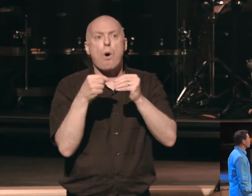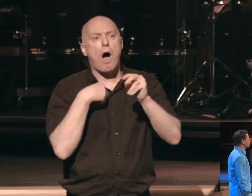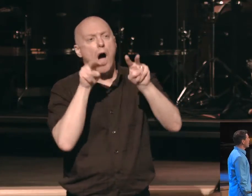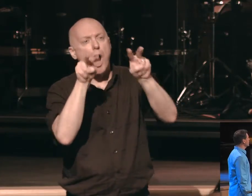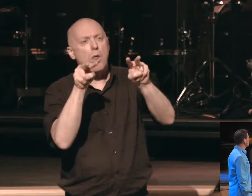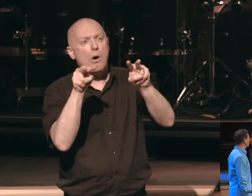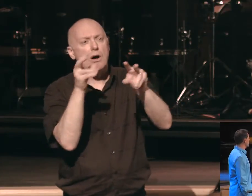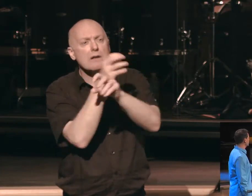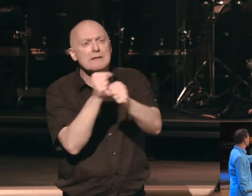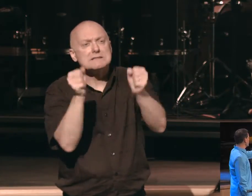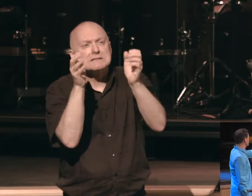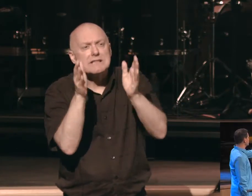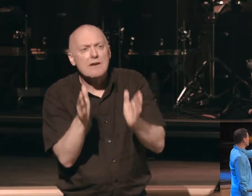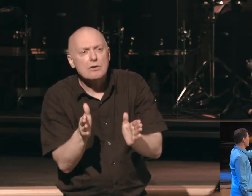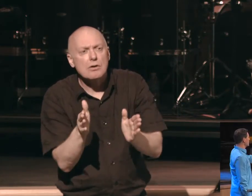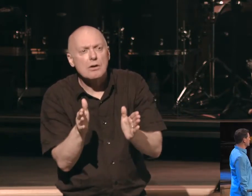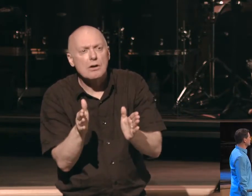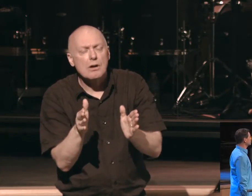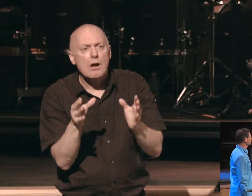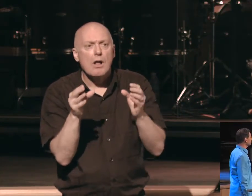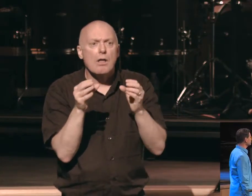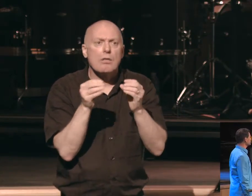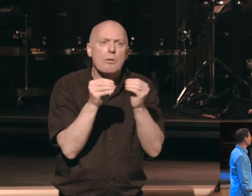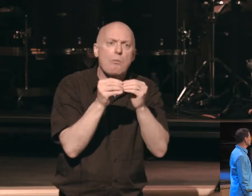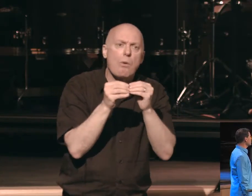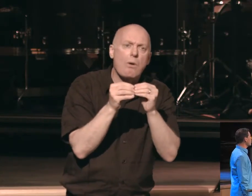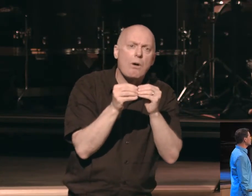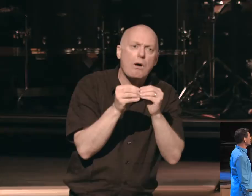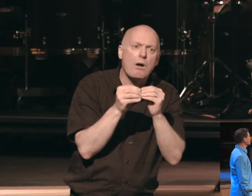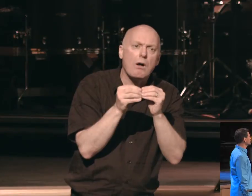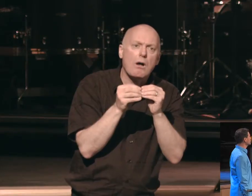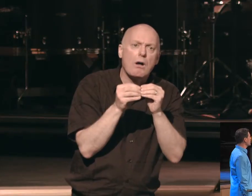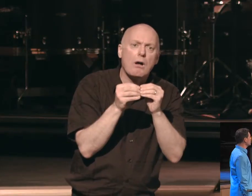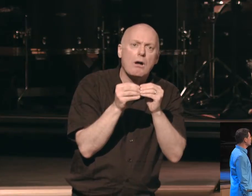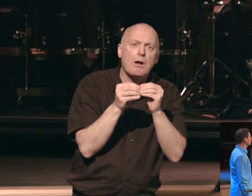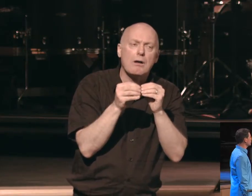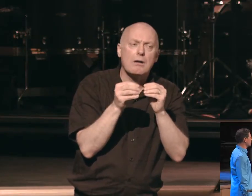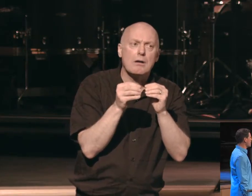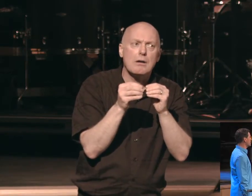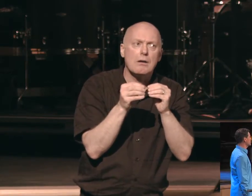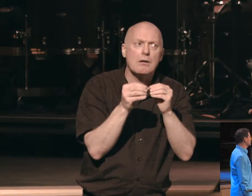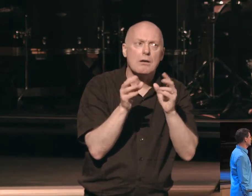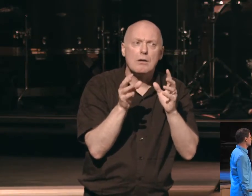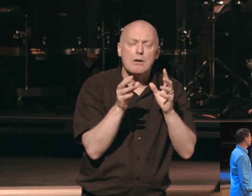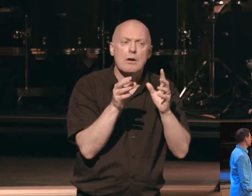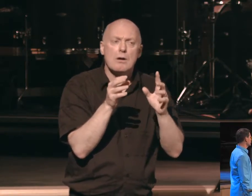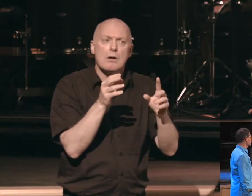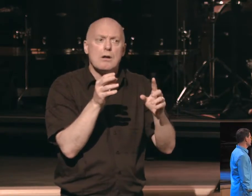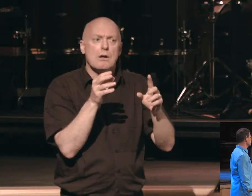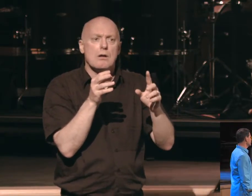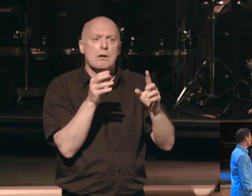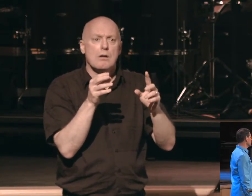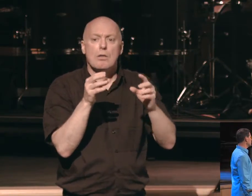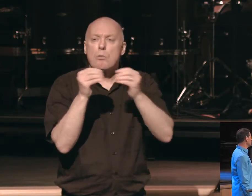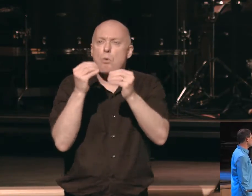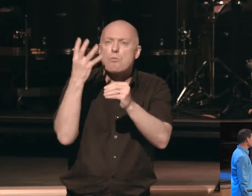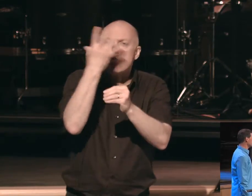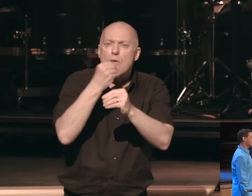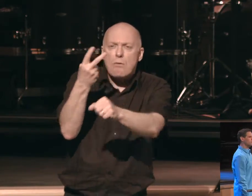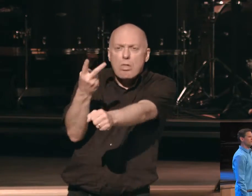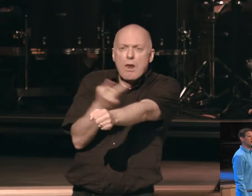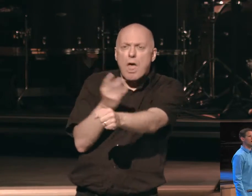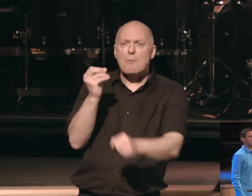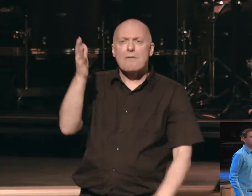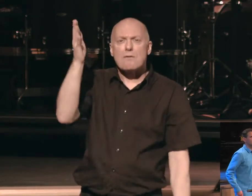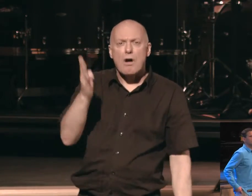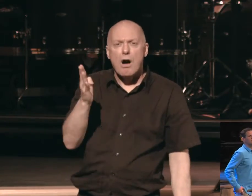the more I look at the Savior, small s, the more I look at the saviors of men, the more beautiful the